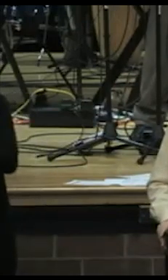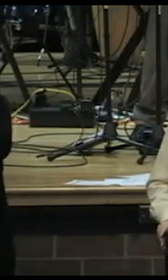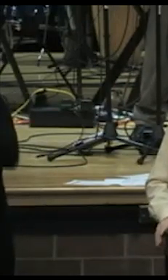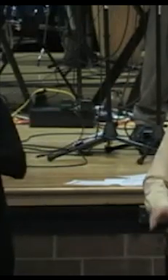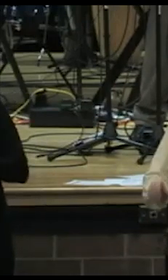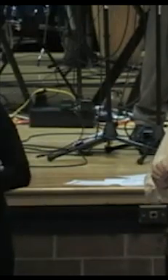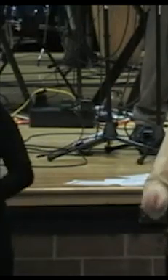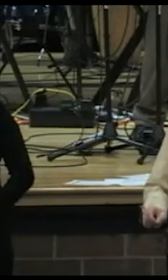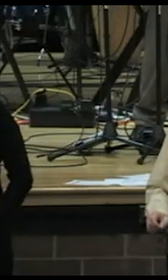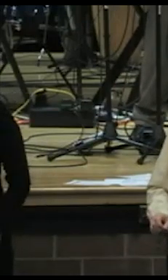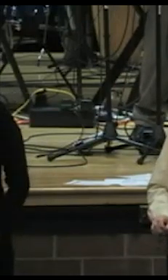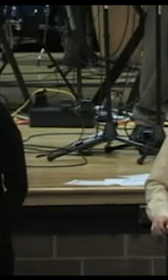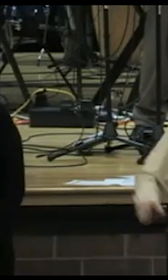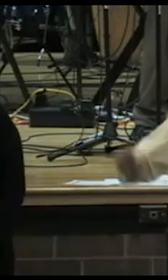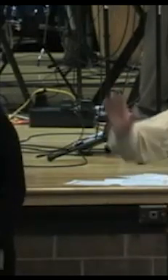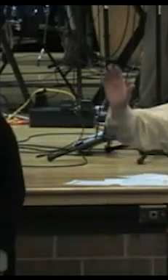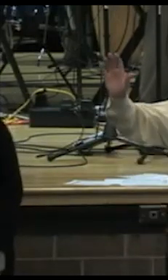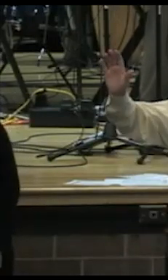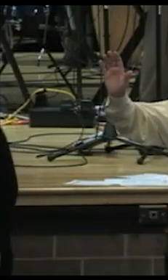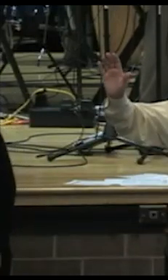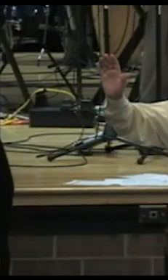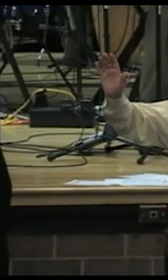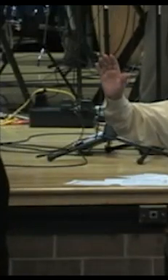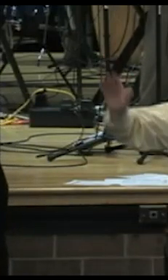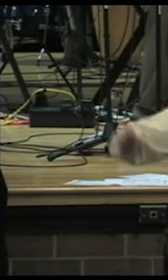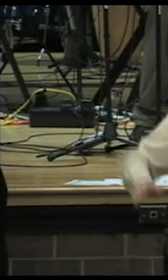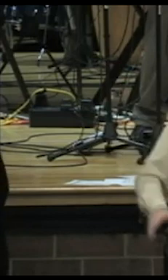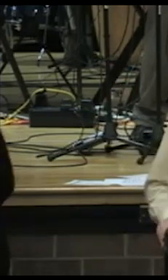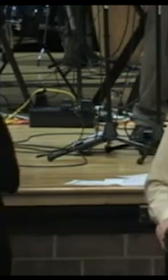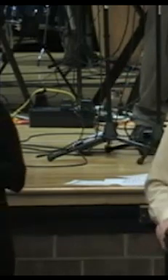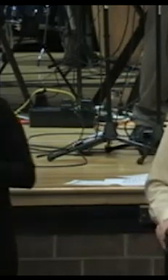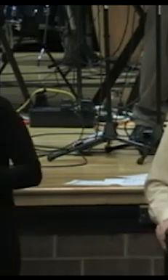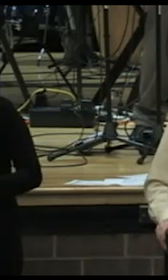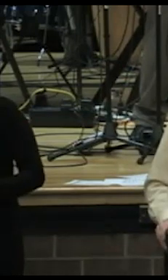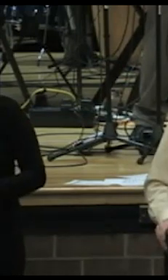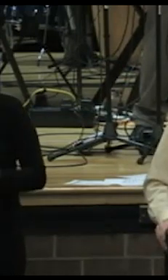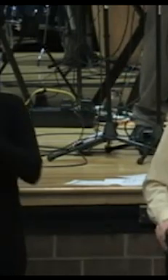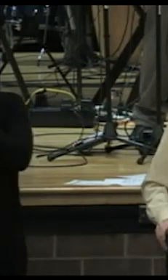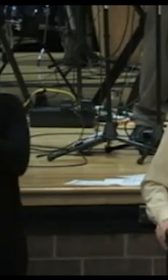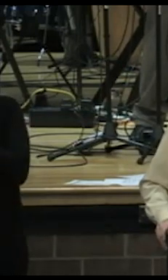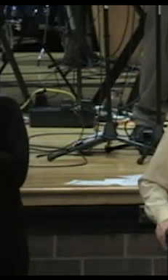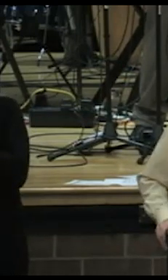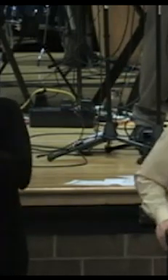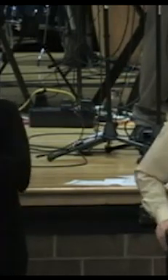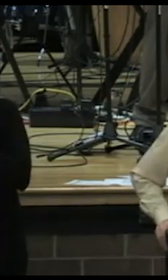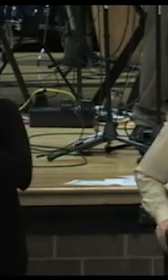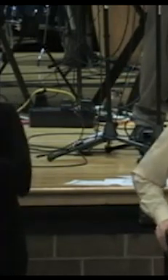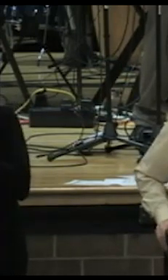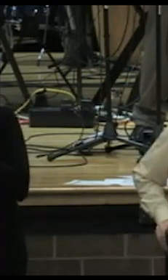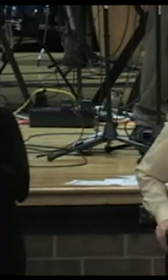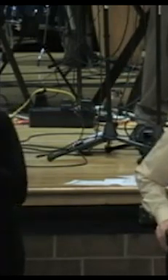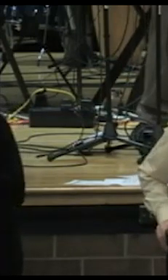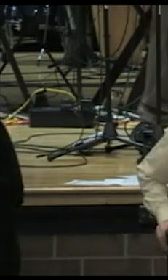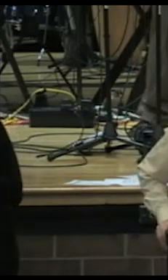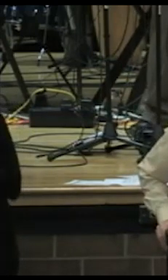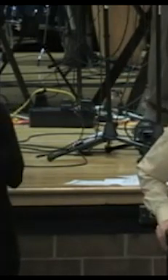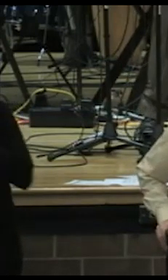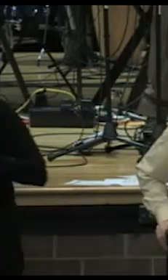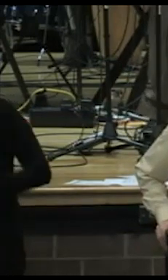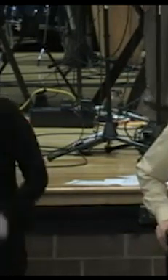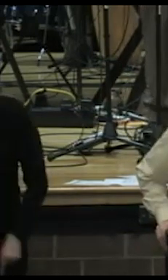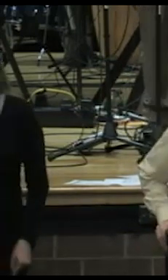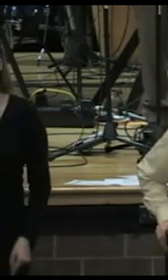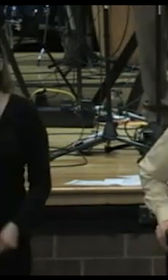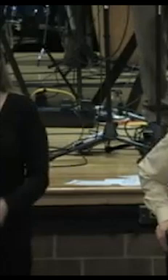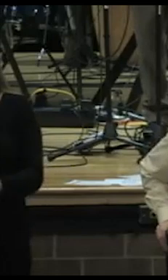I pray that you'd be haunted by seeing other people's needs. I pray that you would be delivered